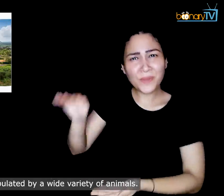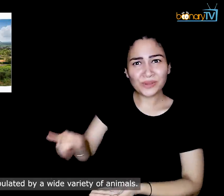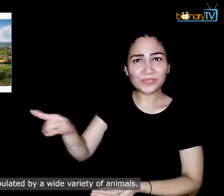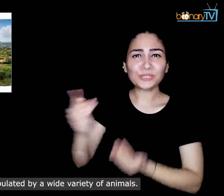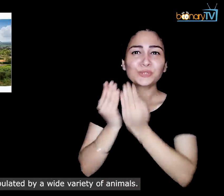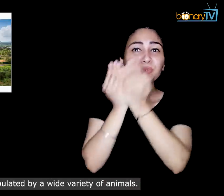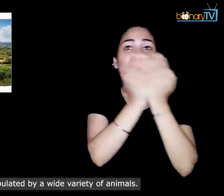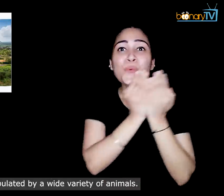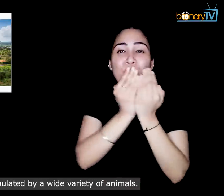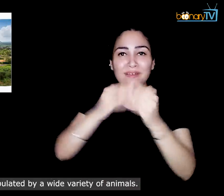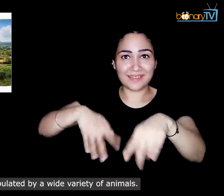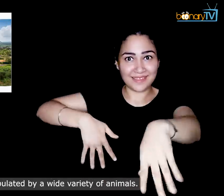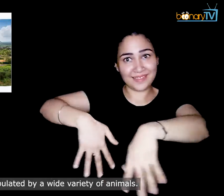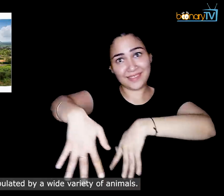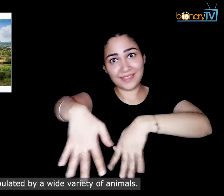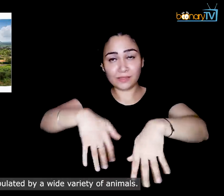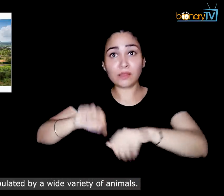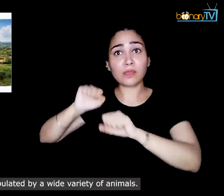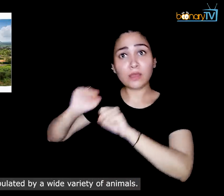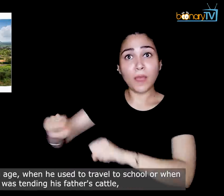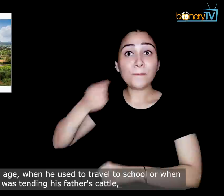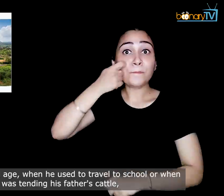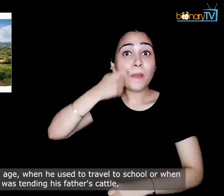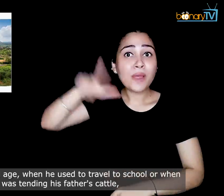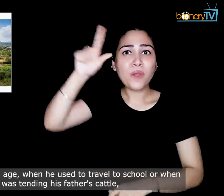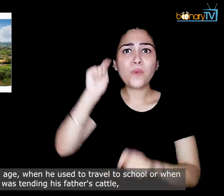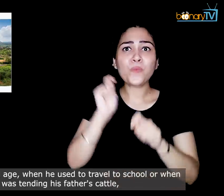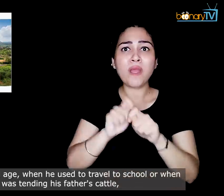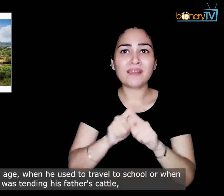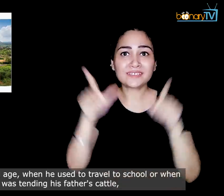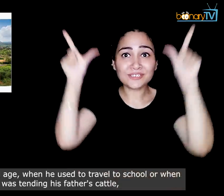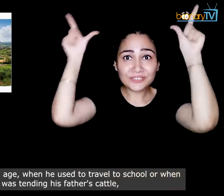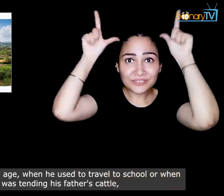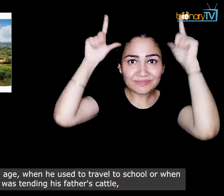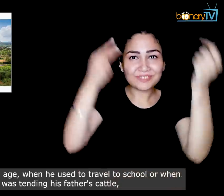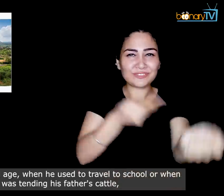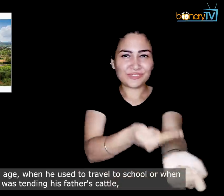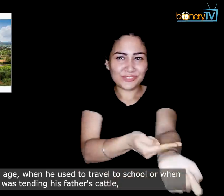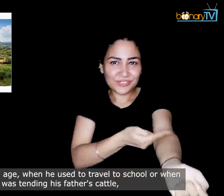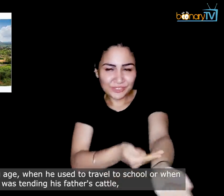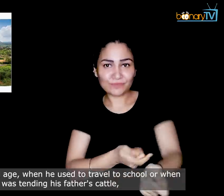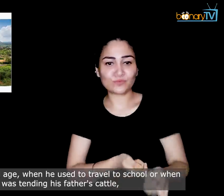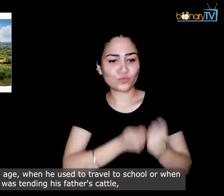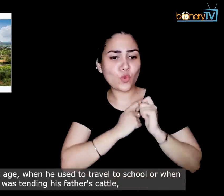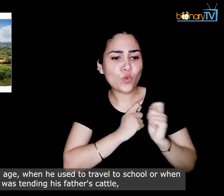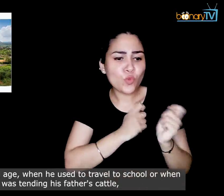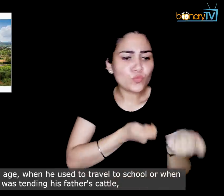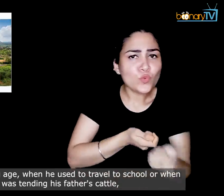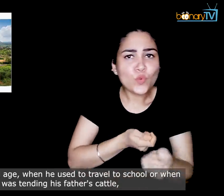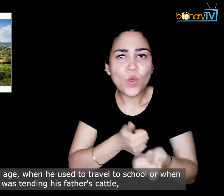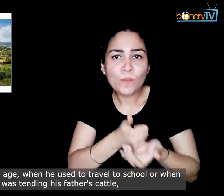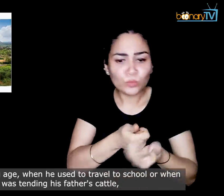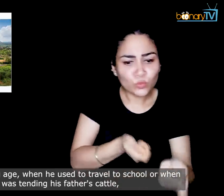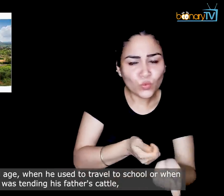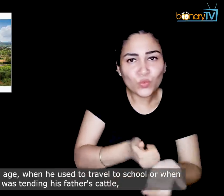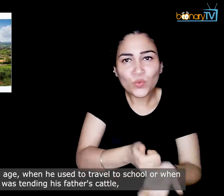by a wide variety of animals. From a very young age, when he used to travel to school or when he was tending his